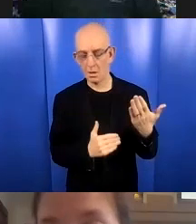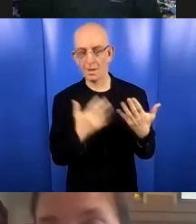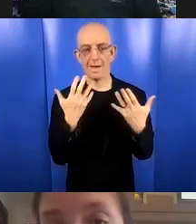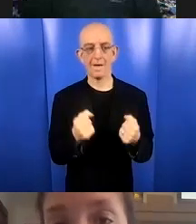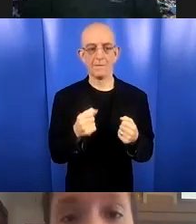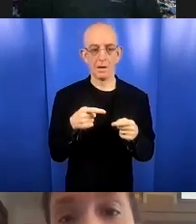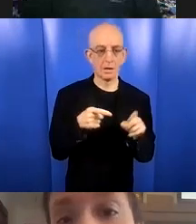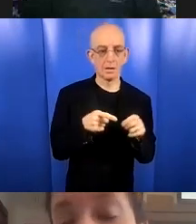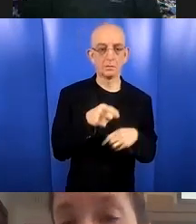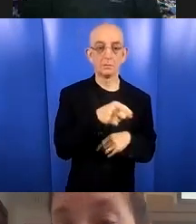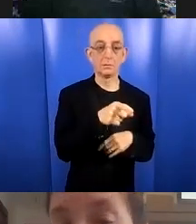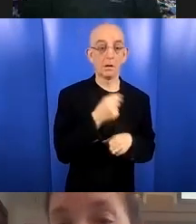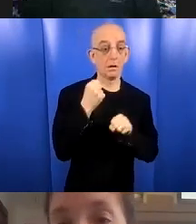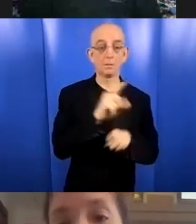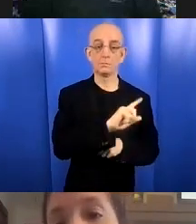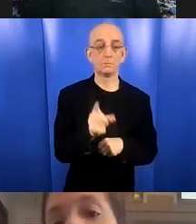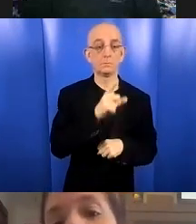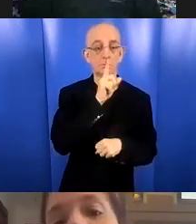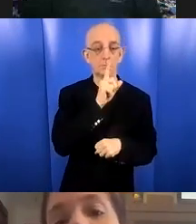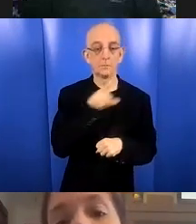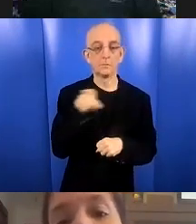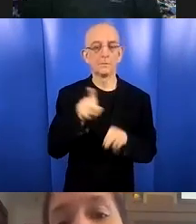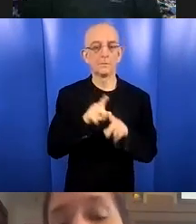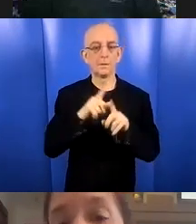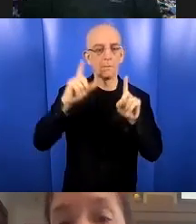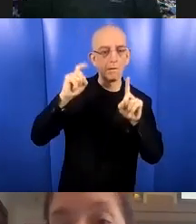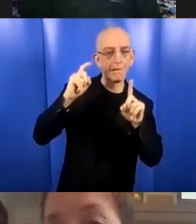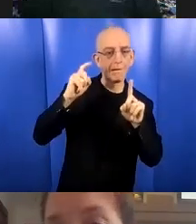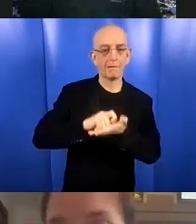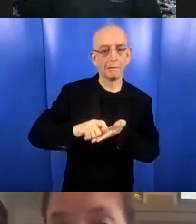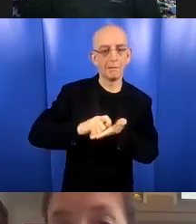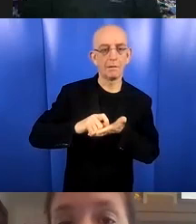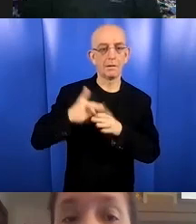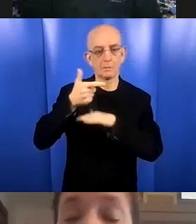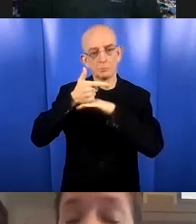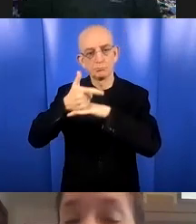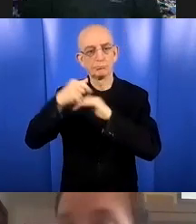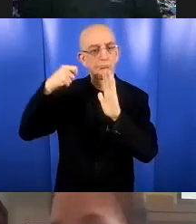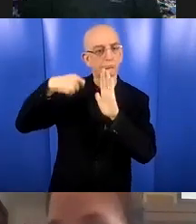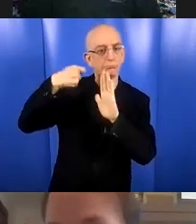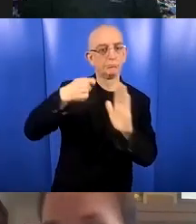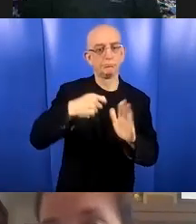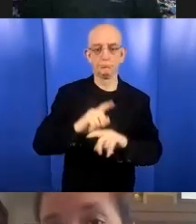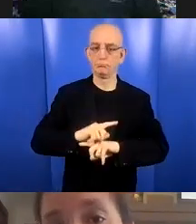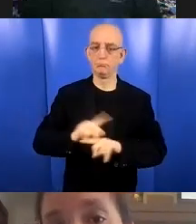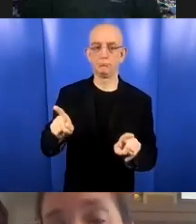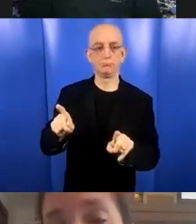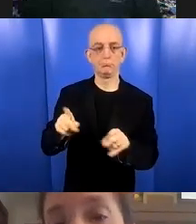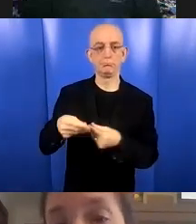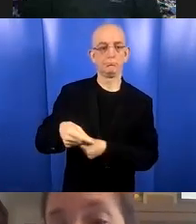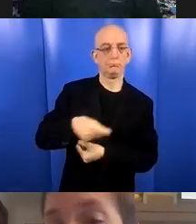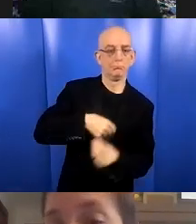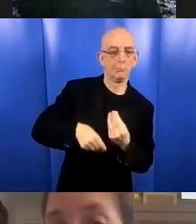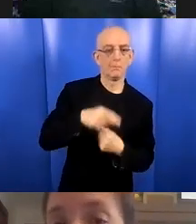out on issues like corruption, environmental degradation, and political persecution. Censorship, which